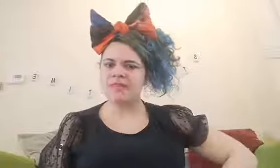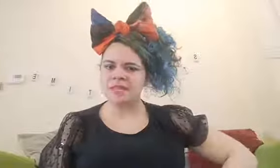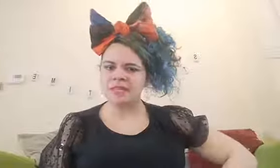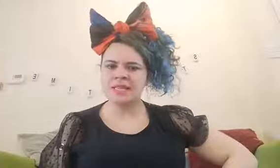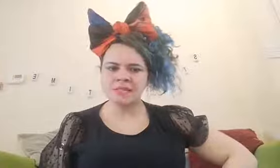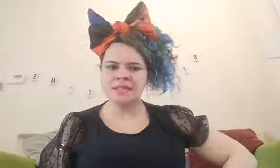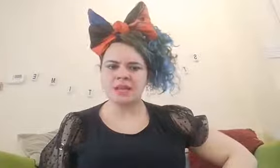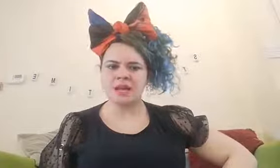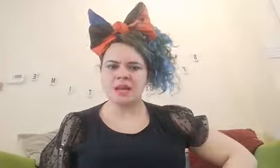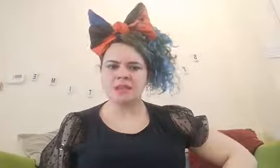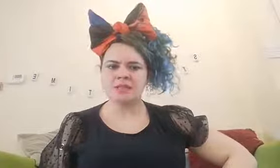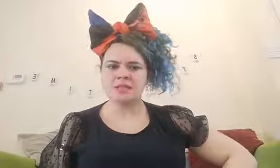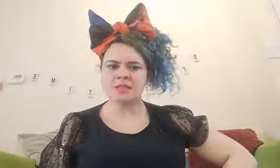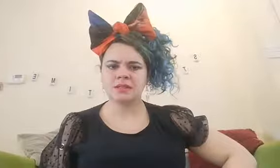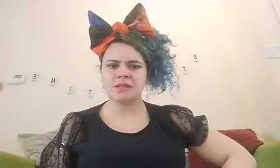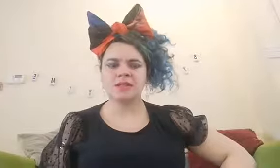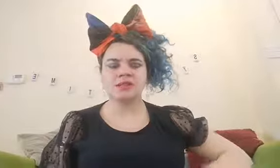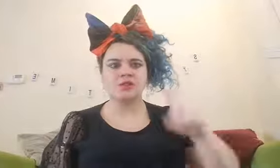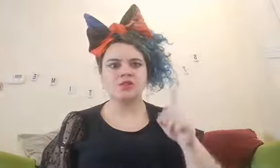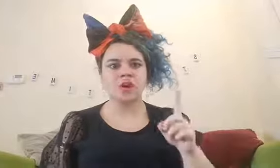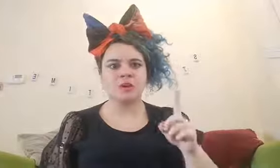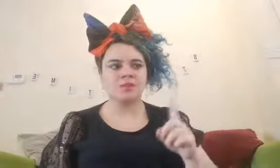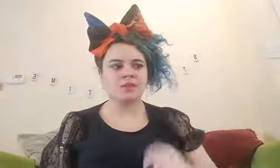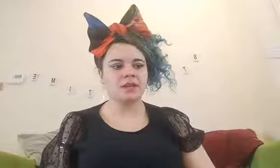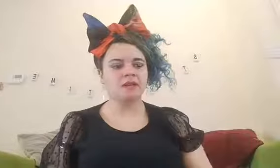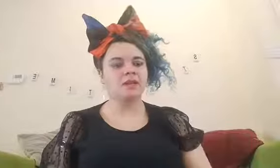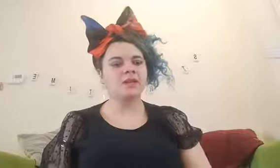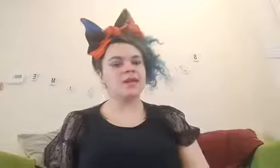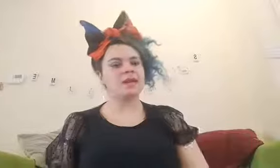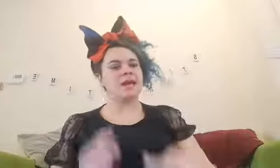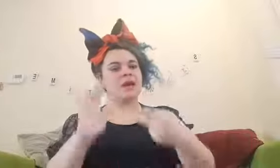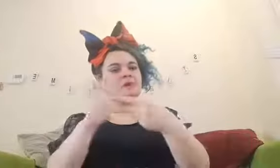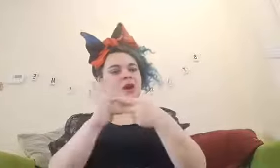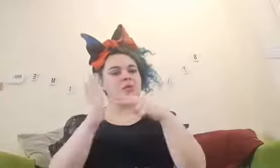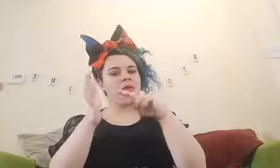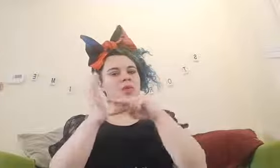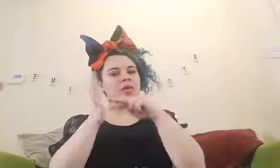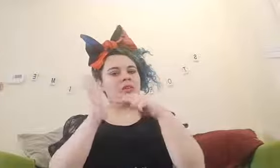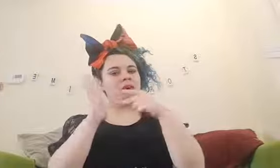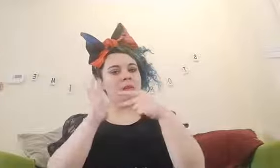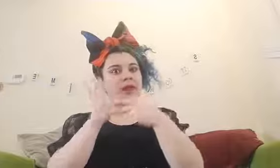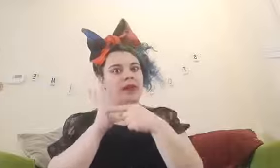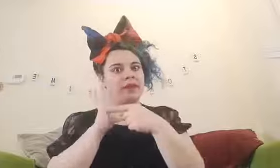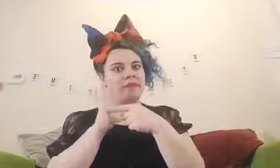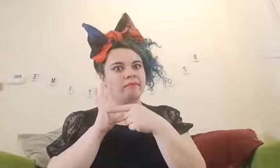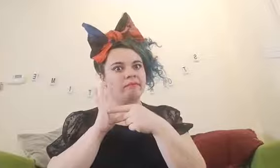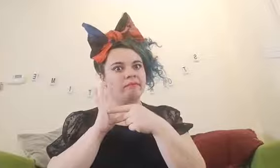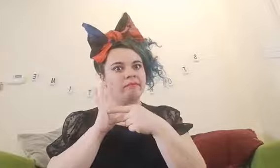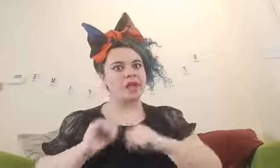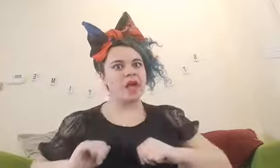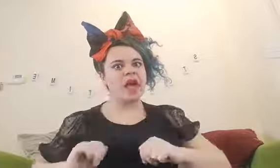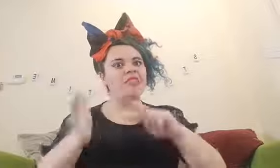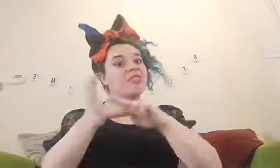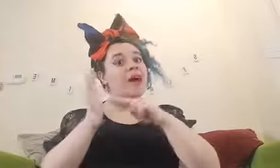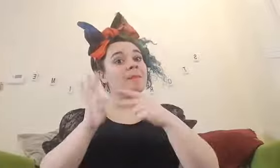He is hurt. So, he came up with a plan. And that